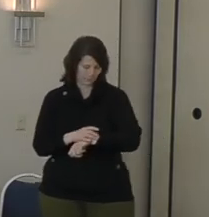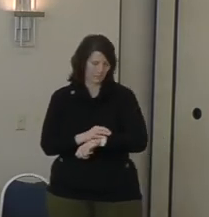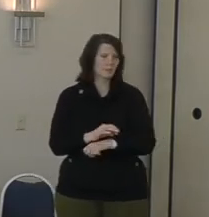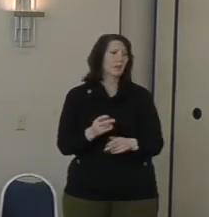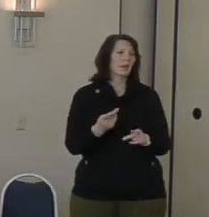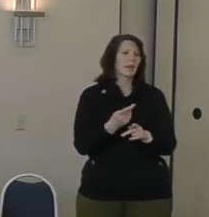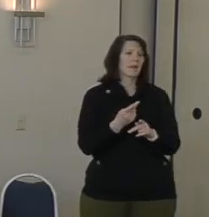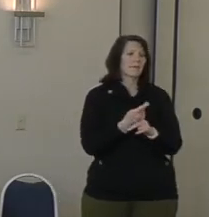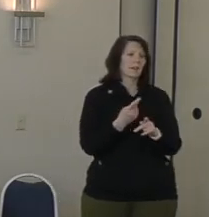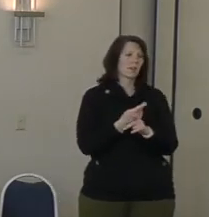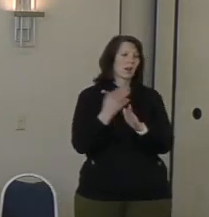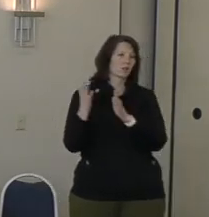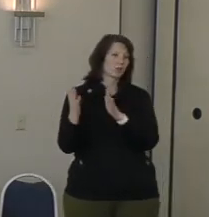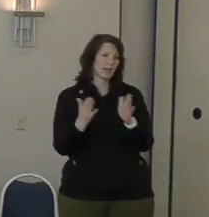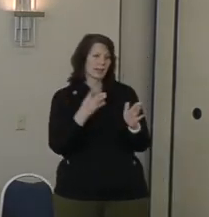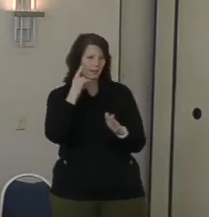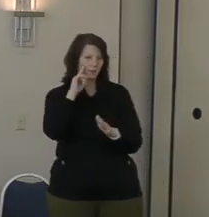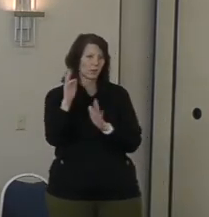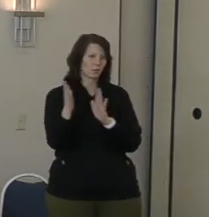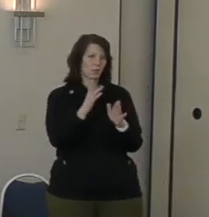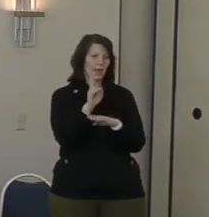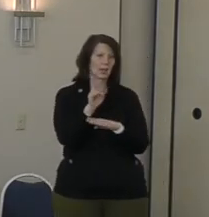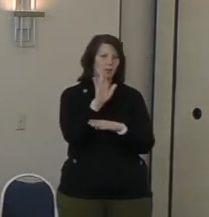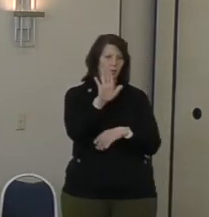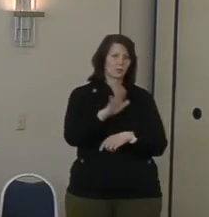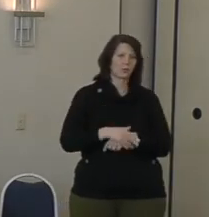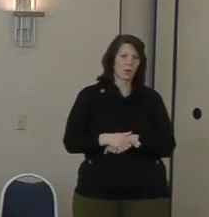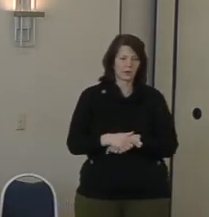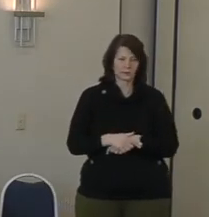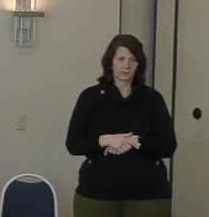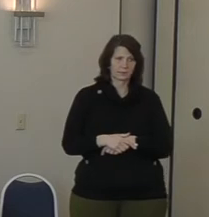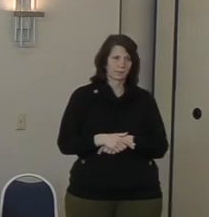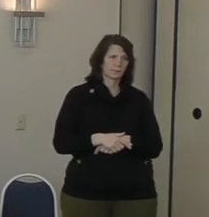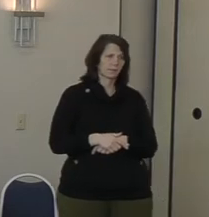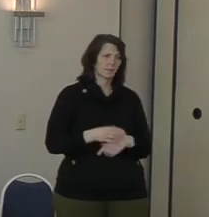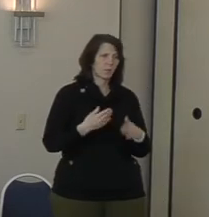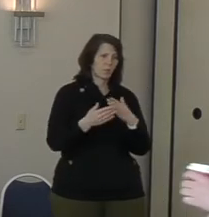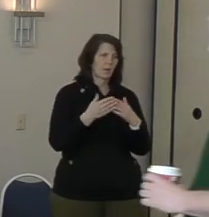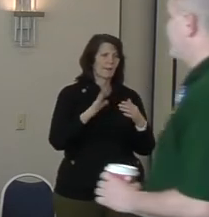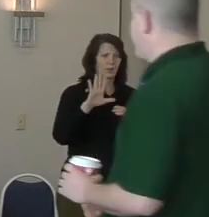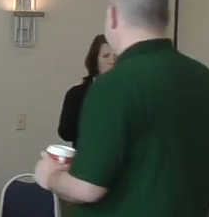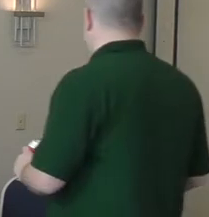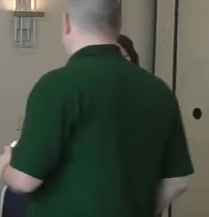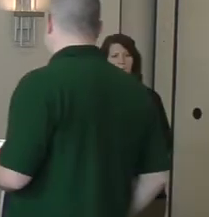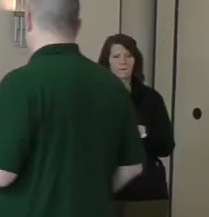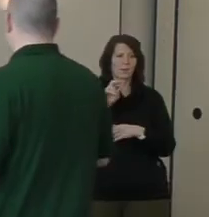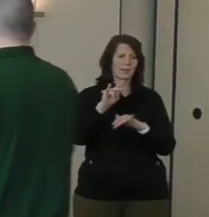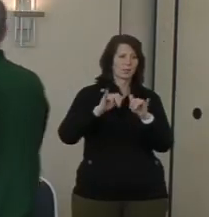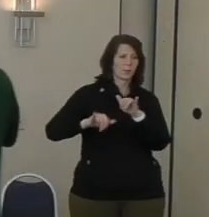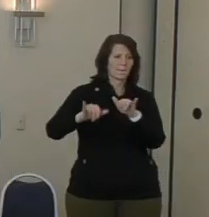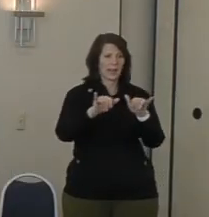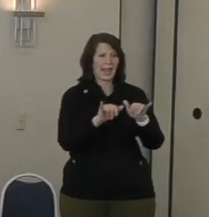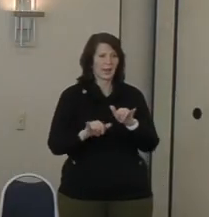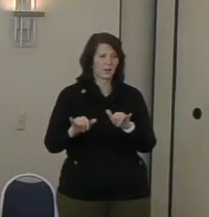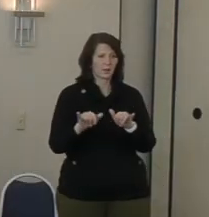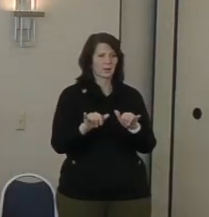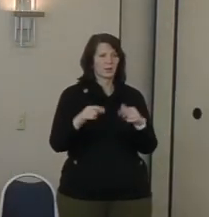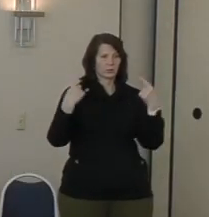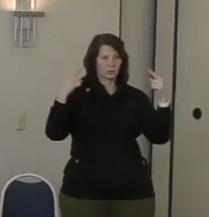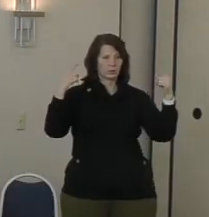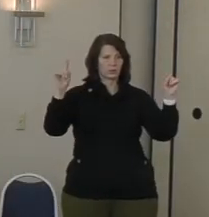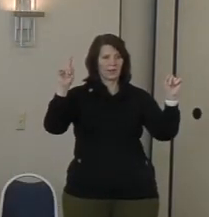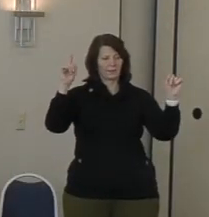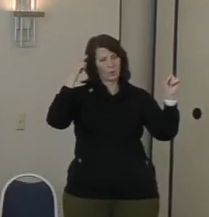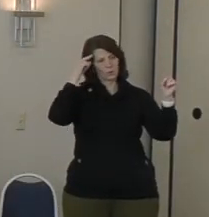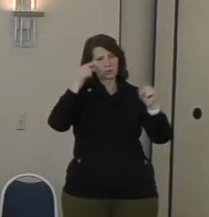what your tactics are for your strategy, and then use your, whatever your formation is, your pattern is, to achieve those